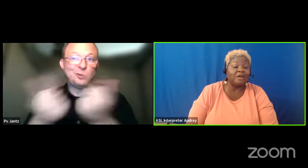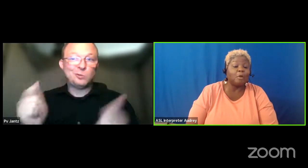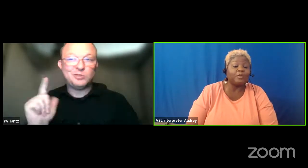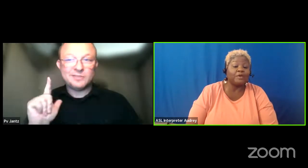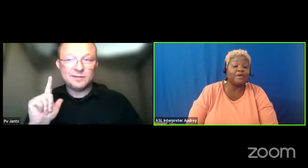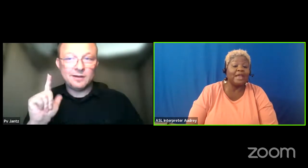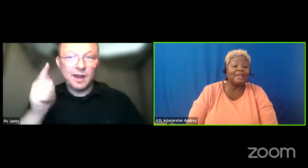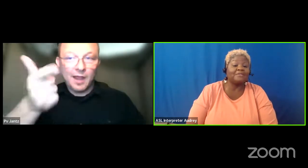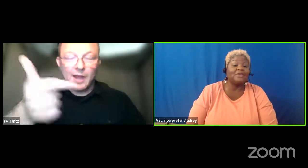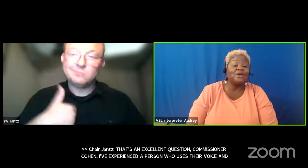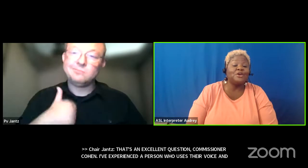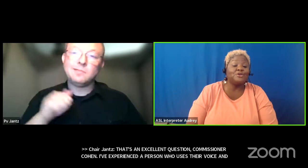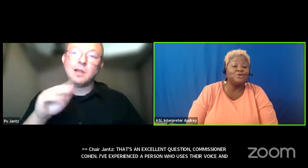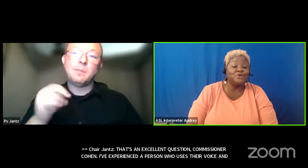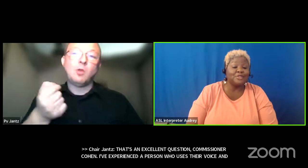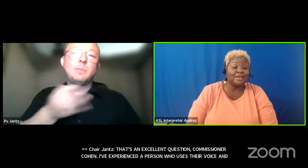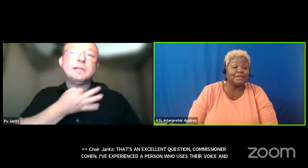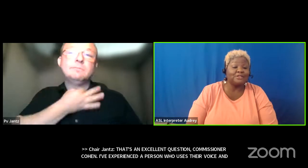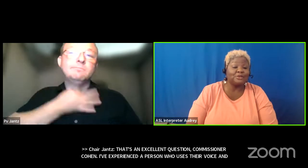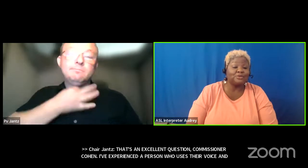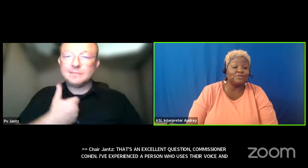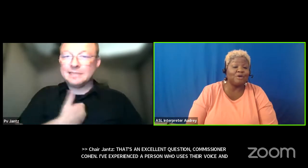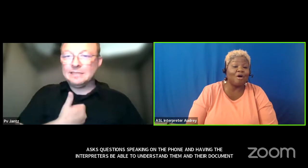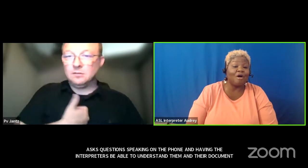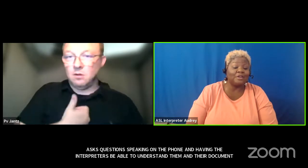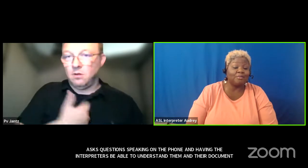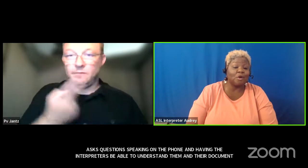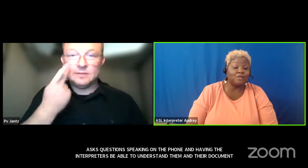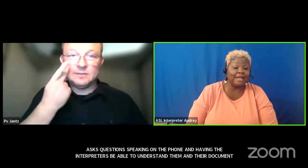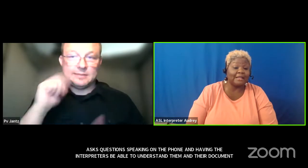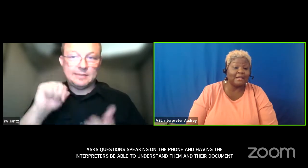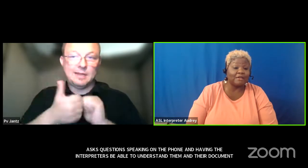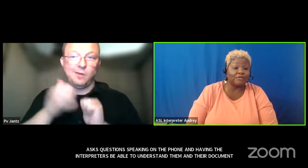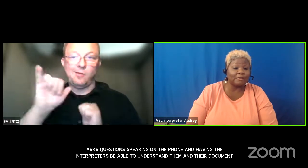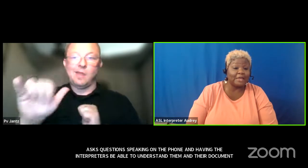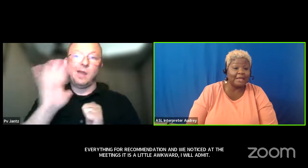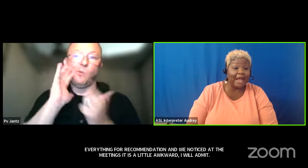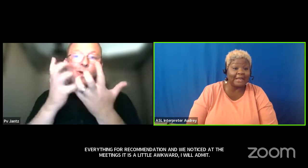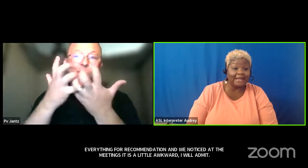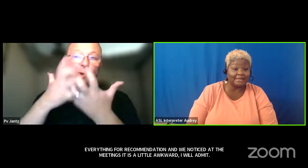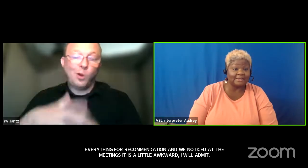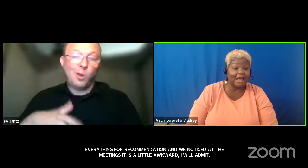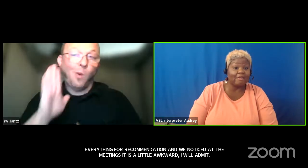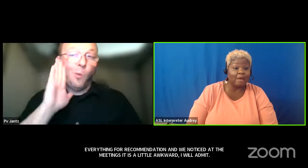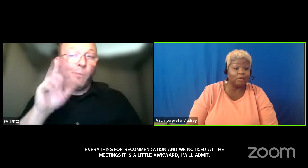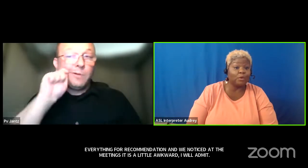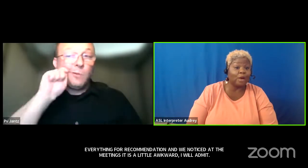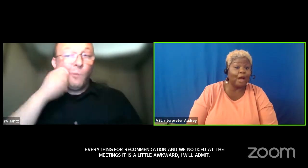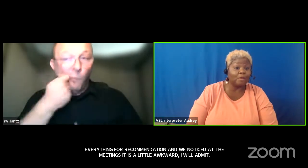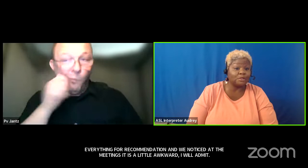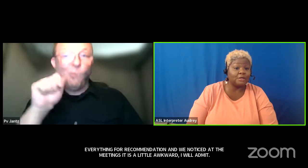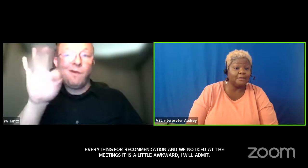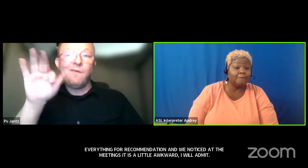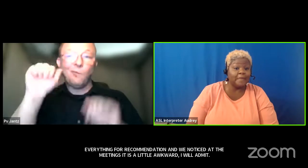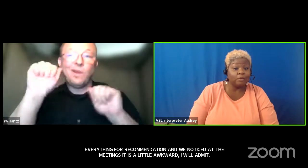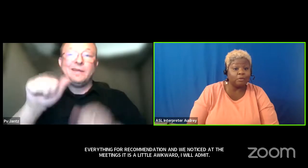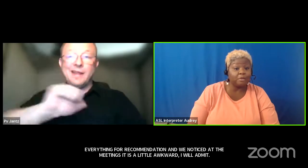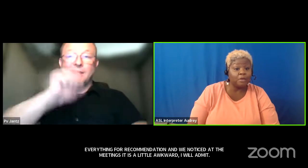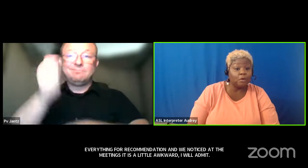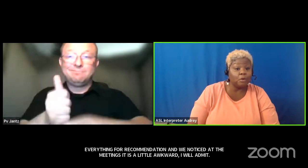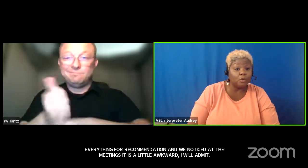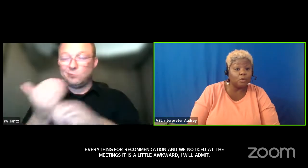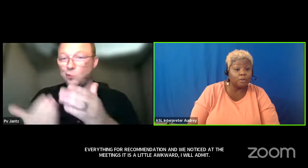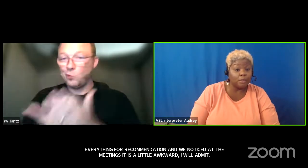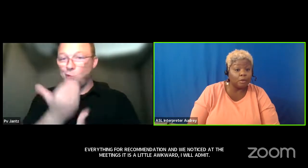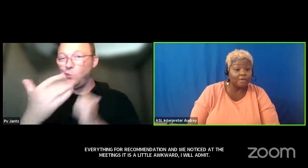we'd have to come up with a creative new thing to resolve and approach that later. For me, I'd like to see how that would work out. It would